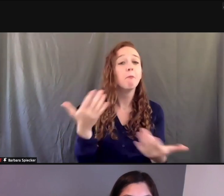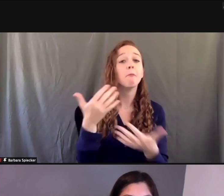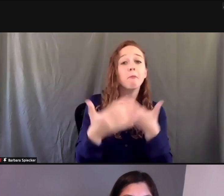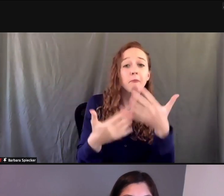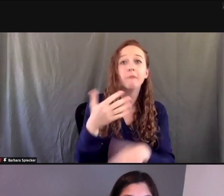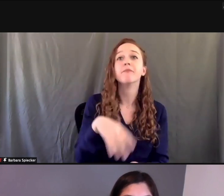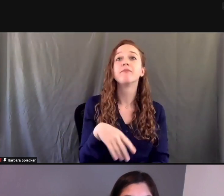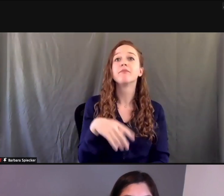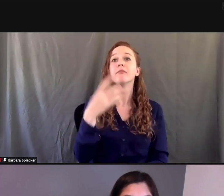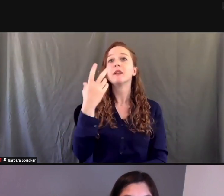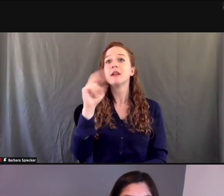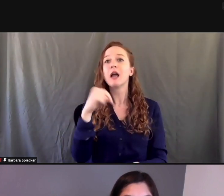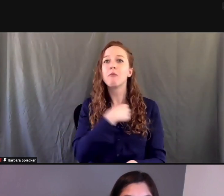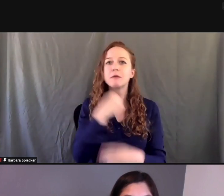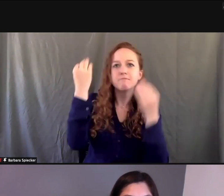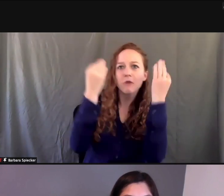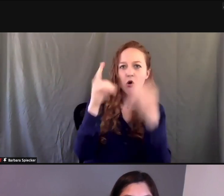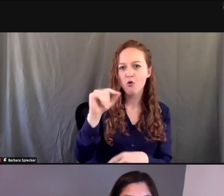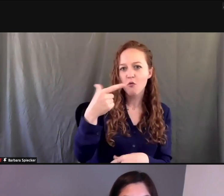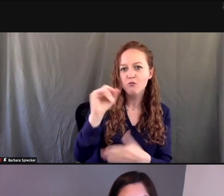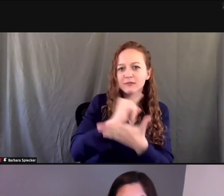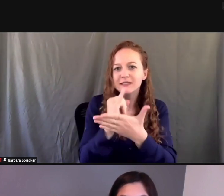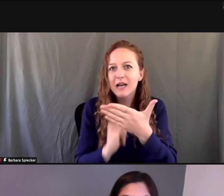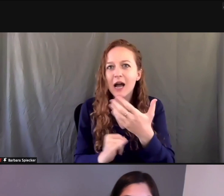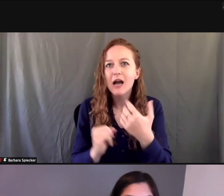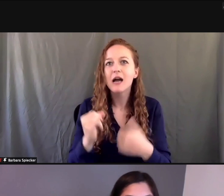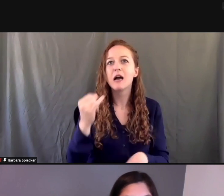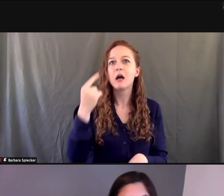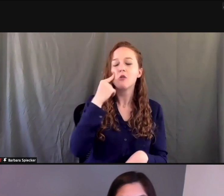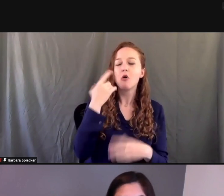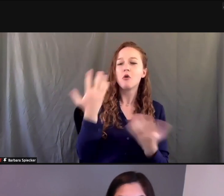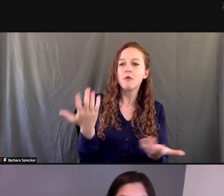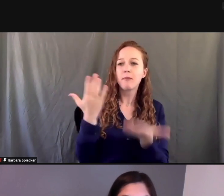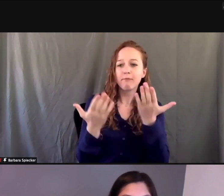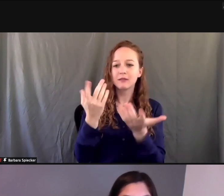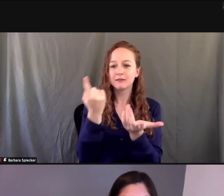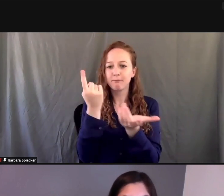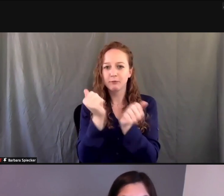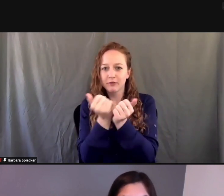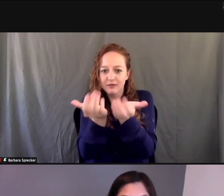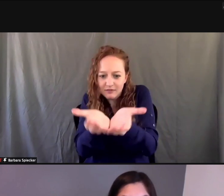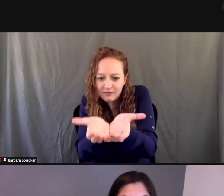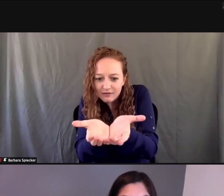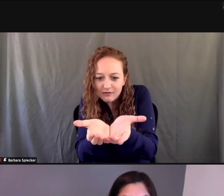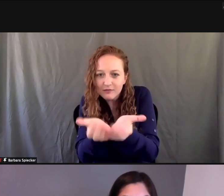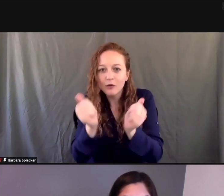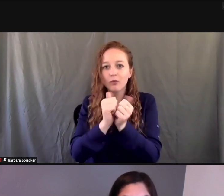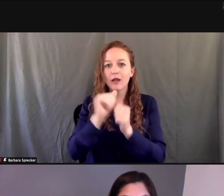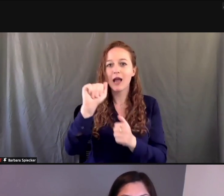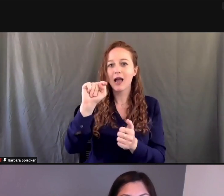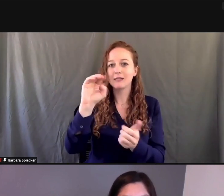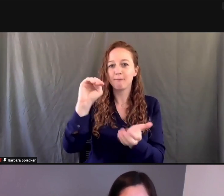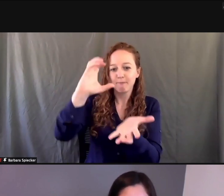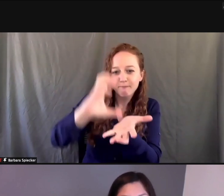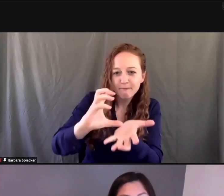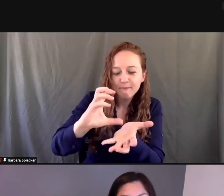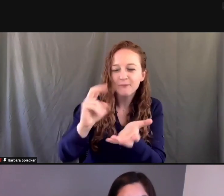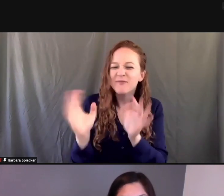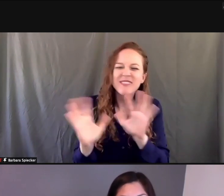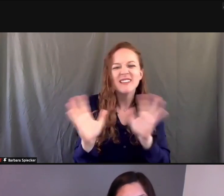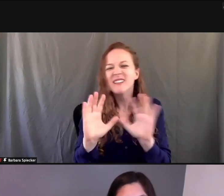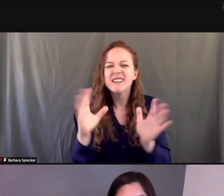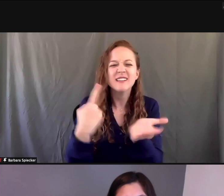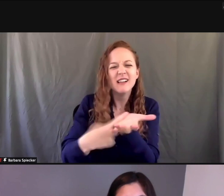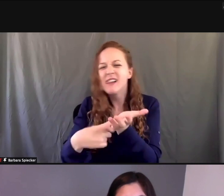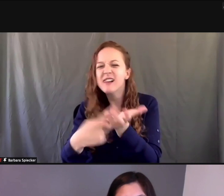those to the goal of science, the vision that we have, and try to express all of that. So since the atom